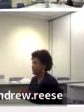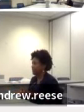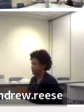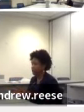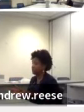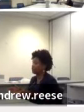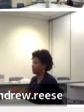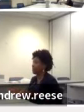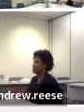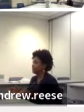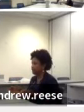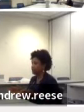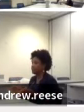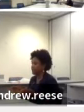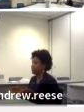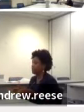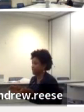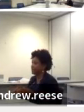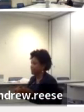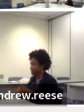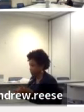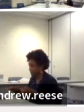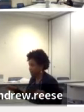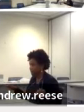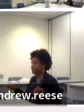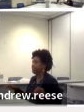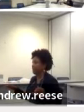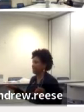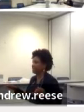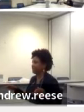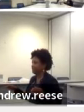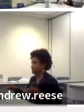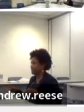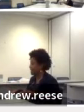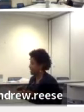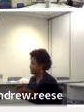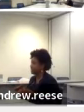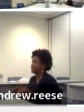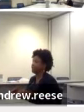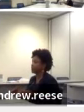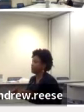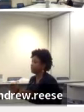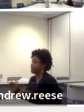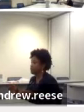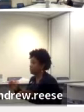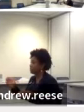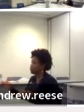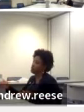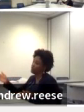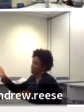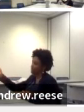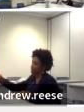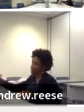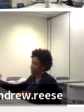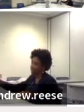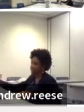them if necessary to just make sure that we are on the same page, that the service coordinator knows